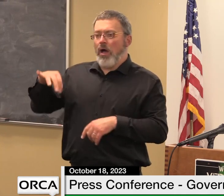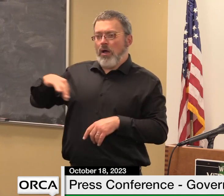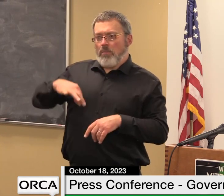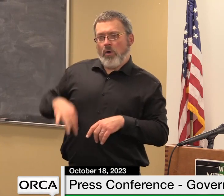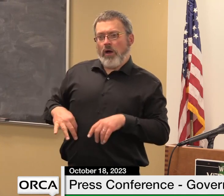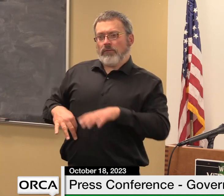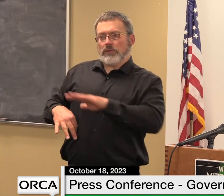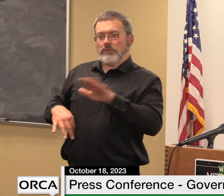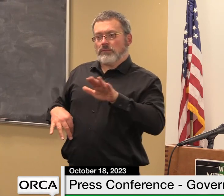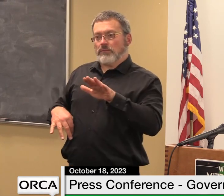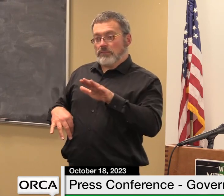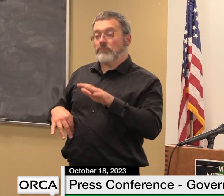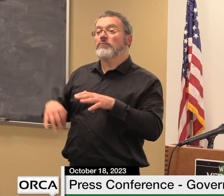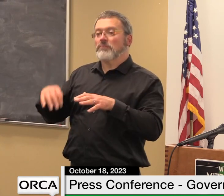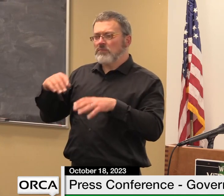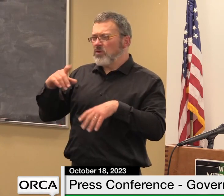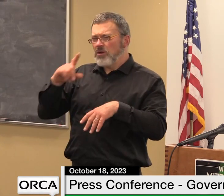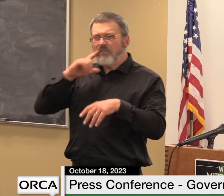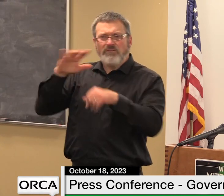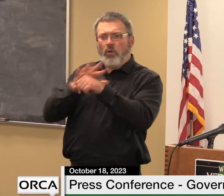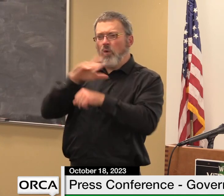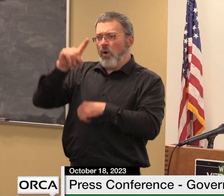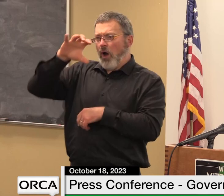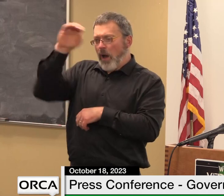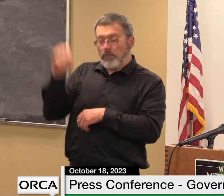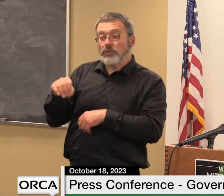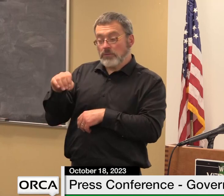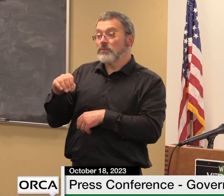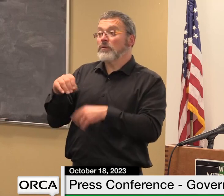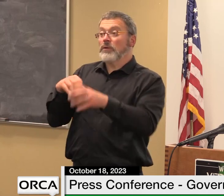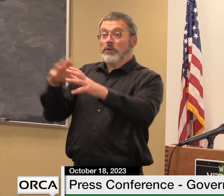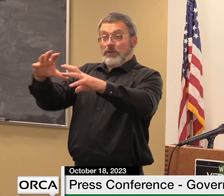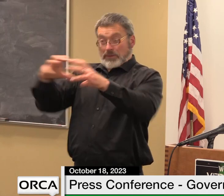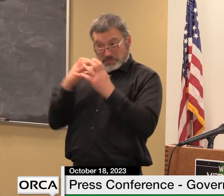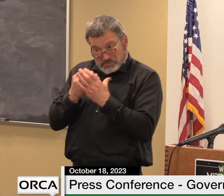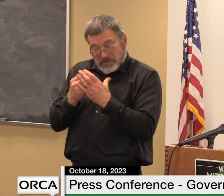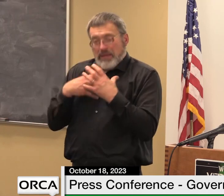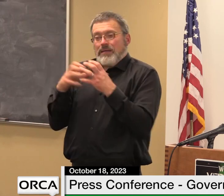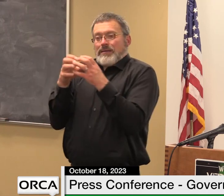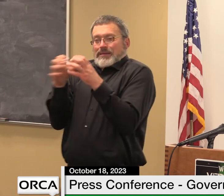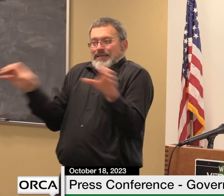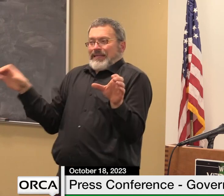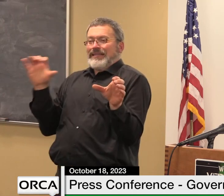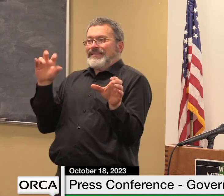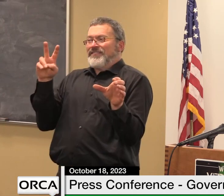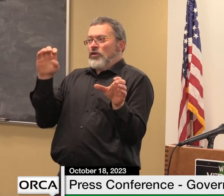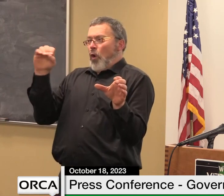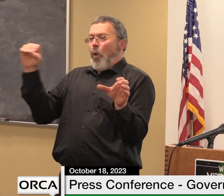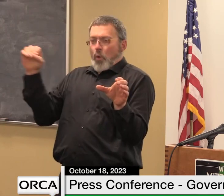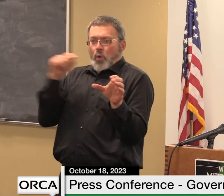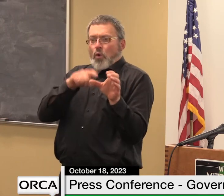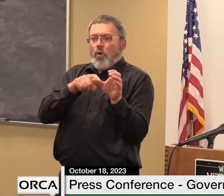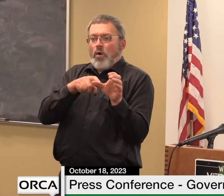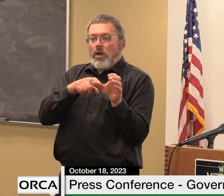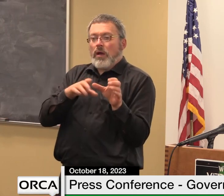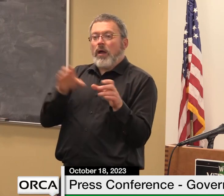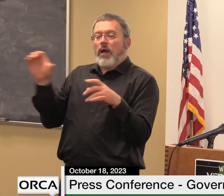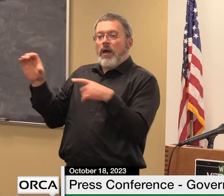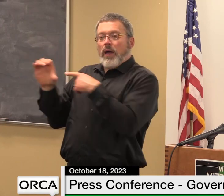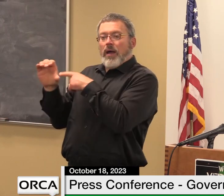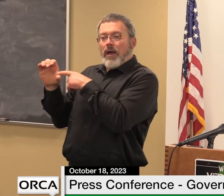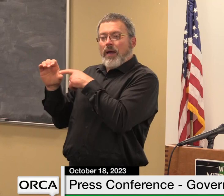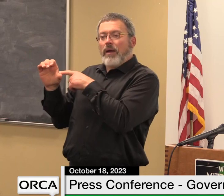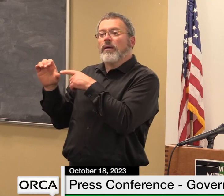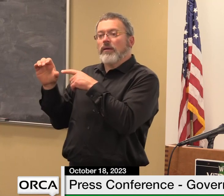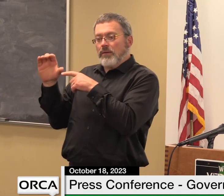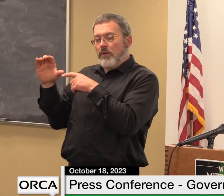the Champlain Valley Office of Economic Opportunity, or CVOEO, Brock out of Rutland, and